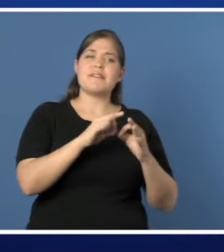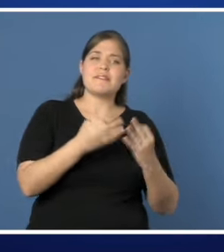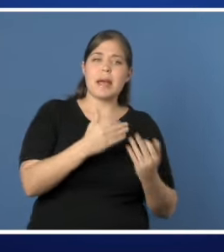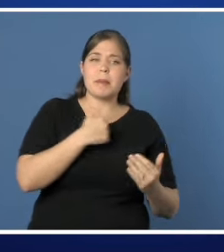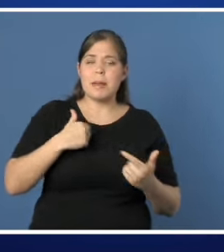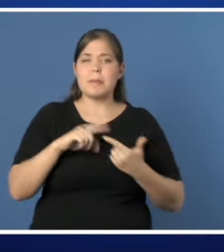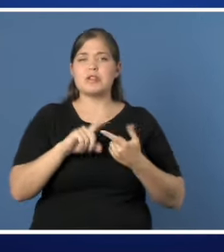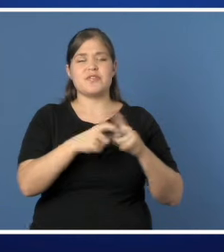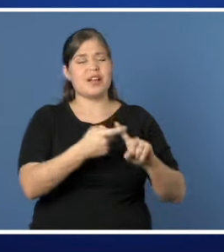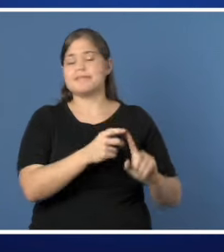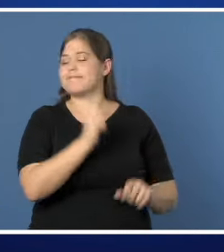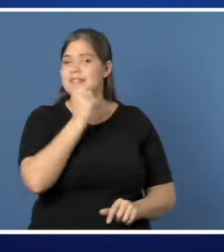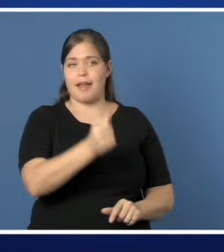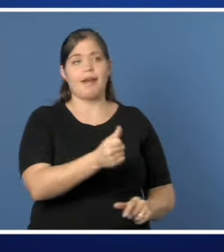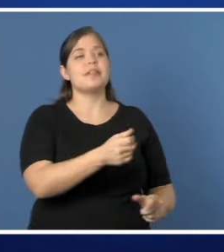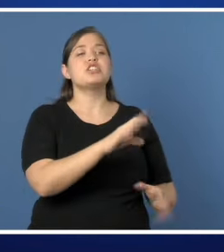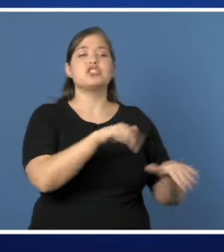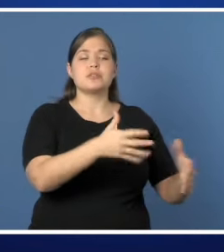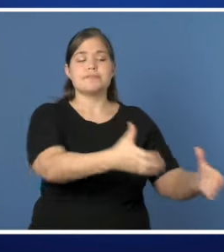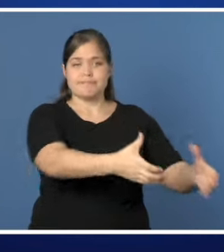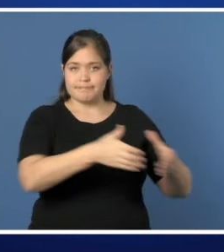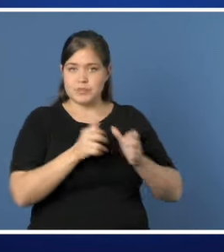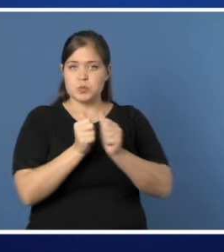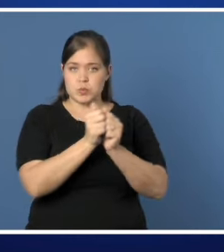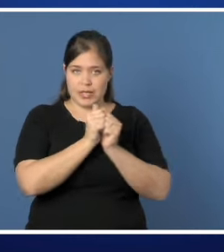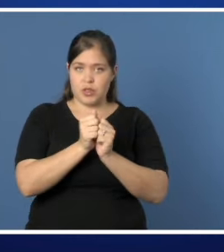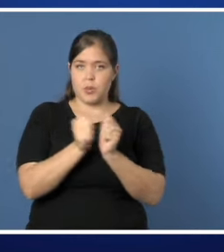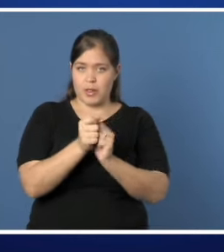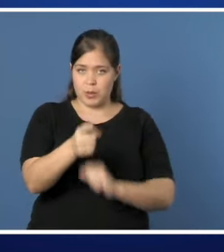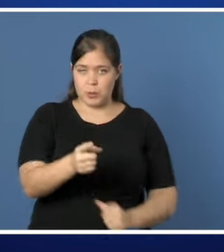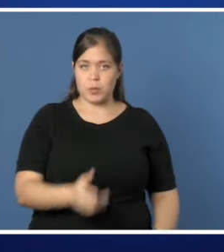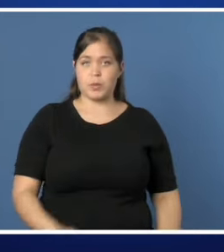relatives or friends Take your children with you